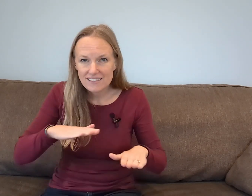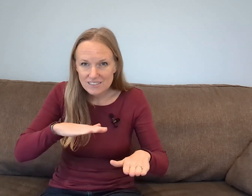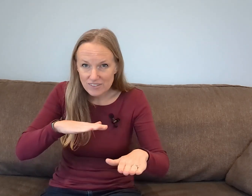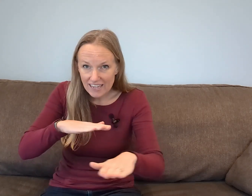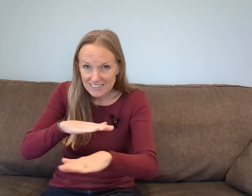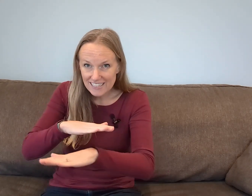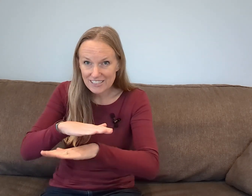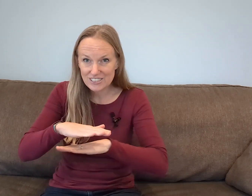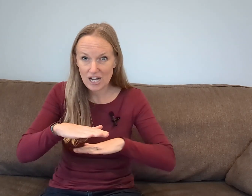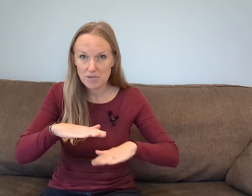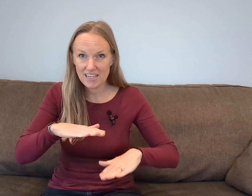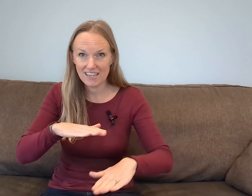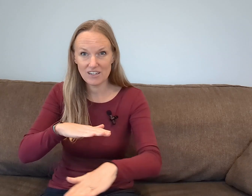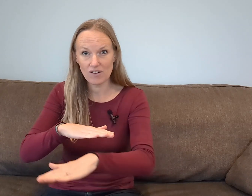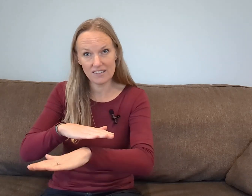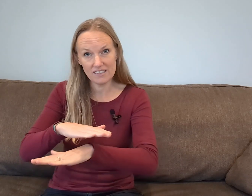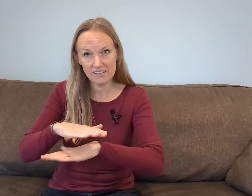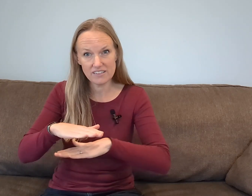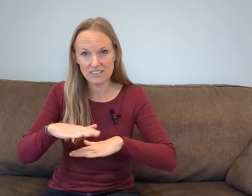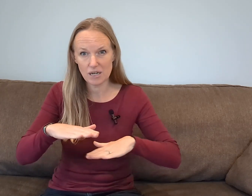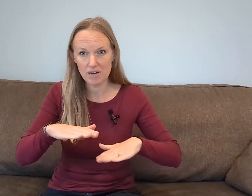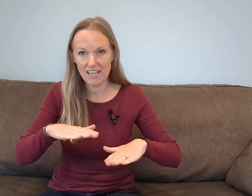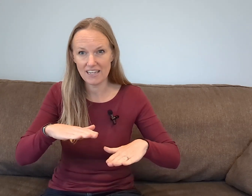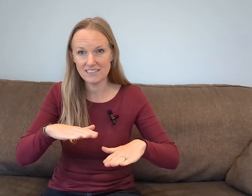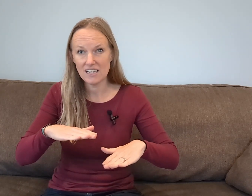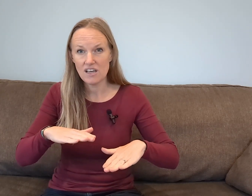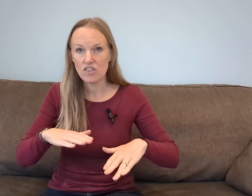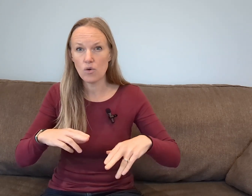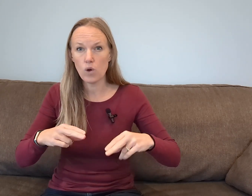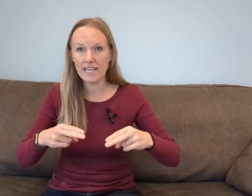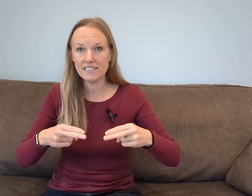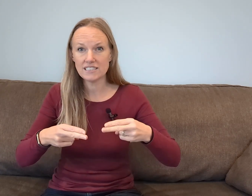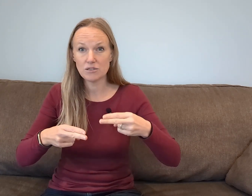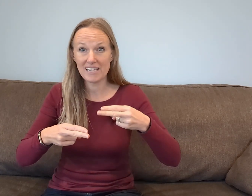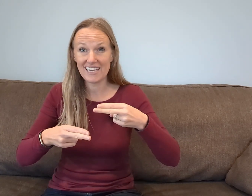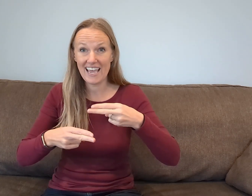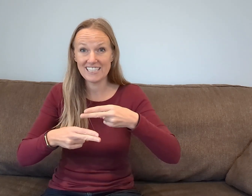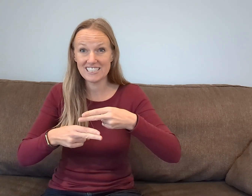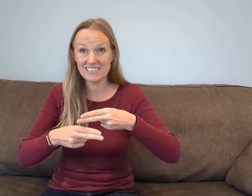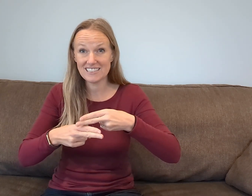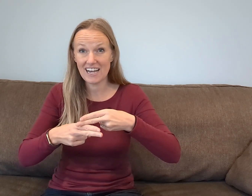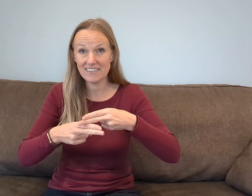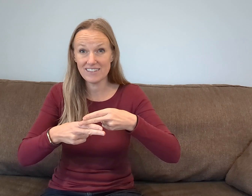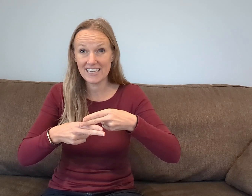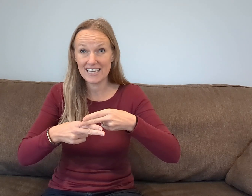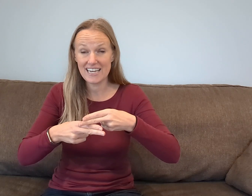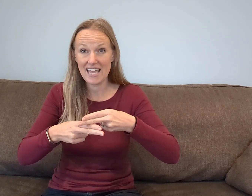So for that, you take your dominant hand and go underneath your non-dominant hand. The weight, you're making H's, kind of like